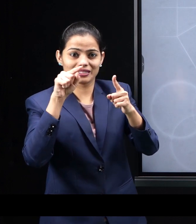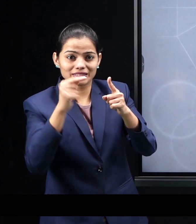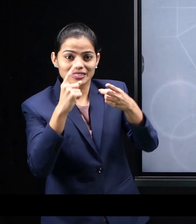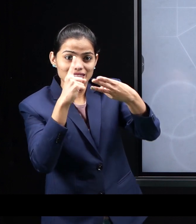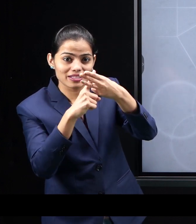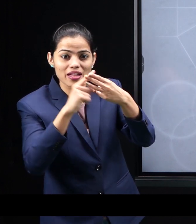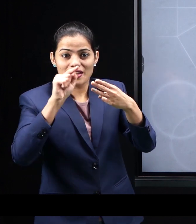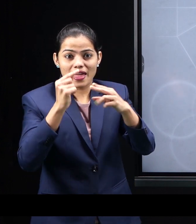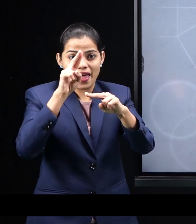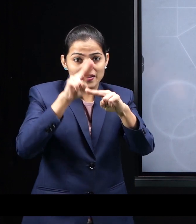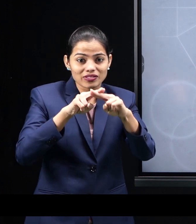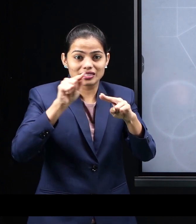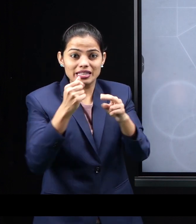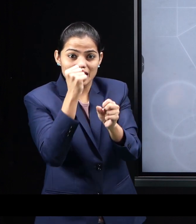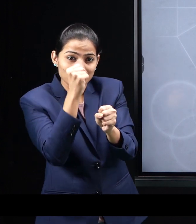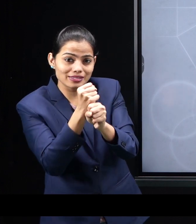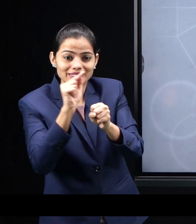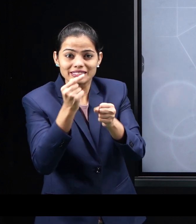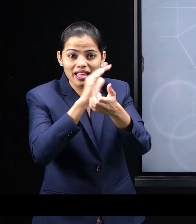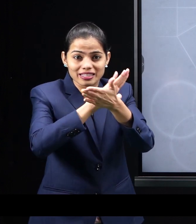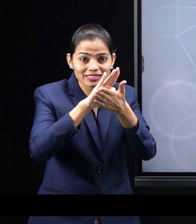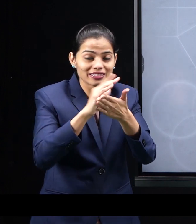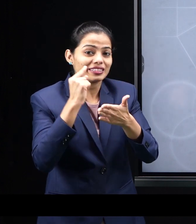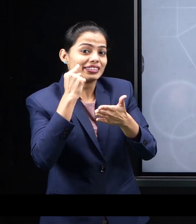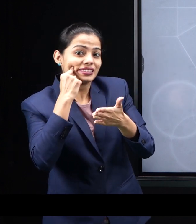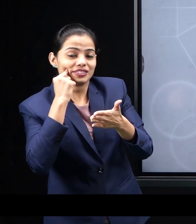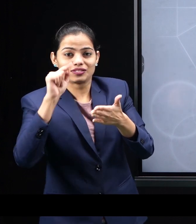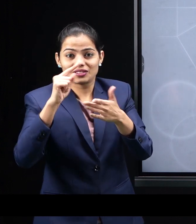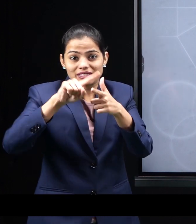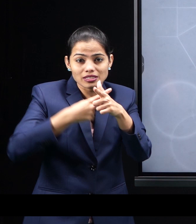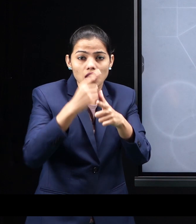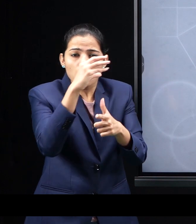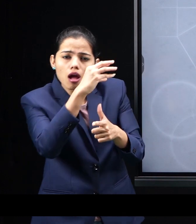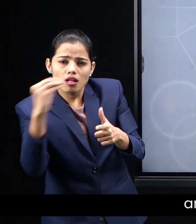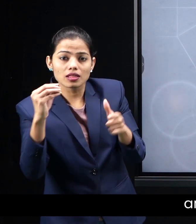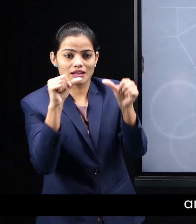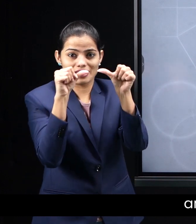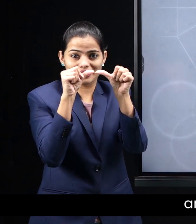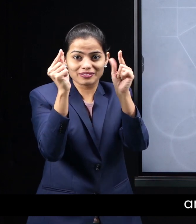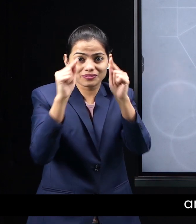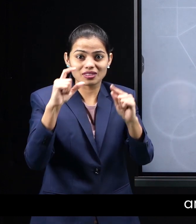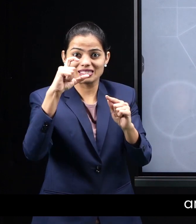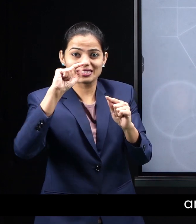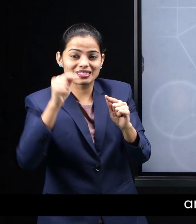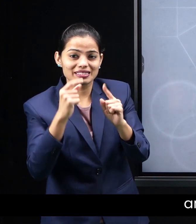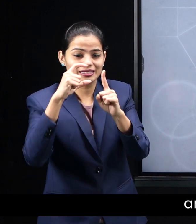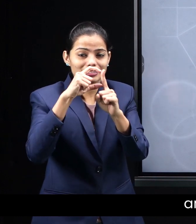D, E, F, G, H, I, J and A is equal to